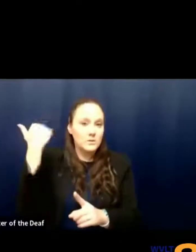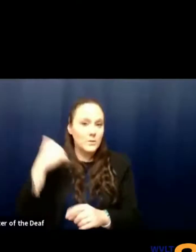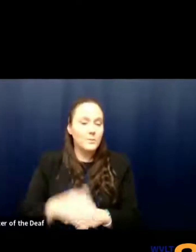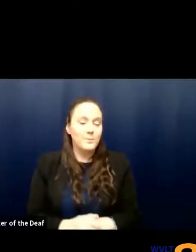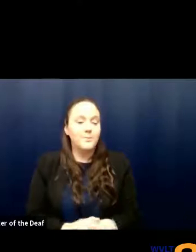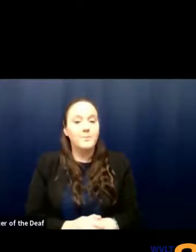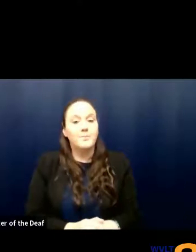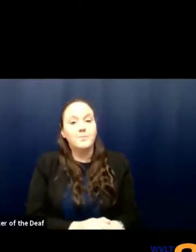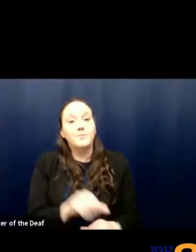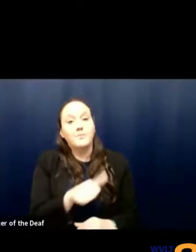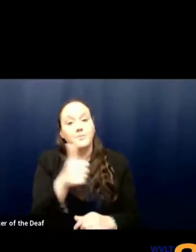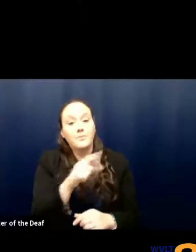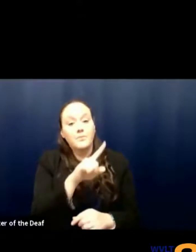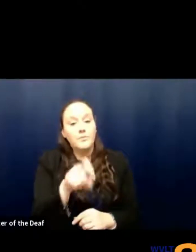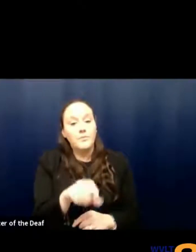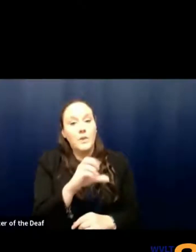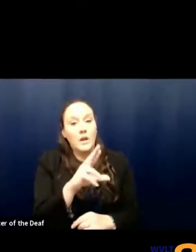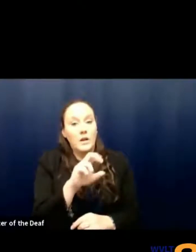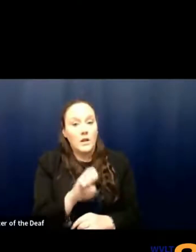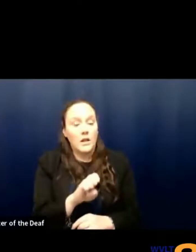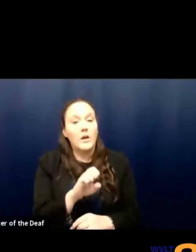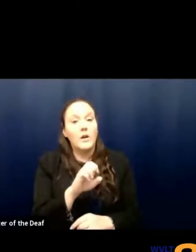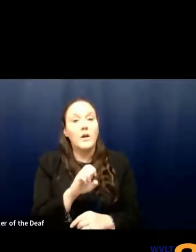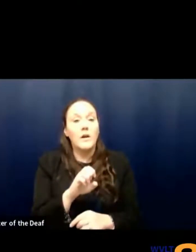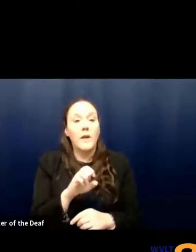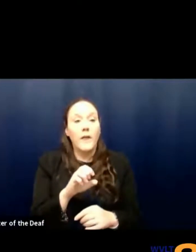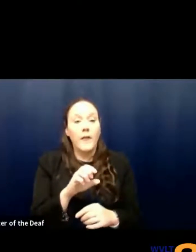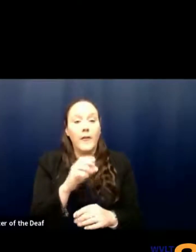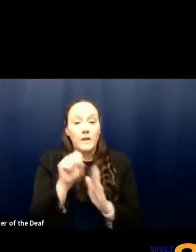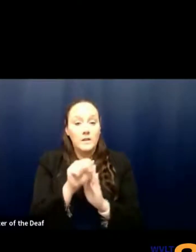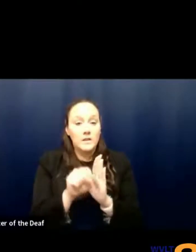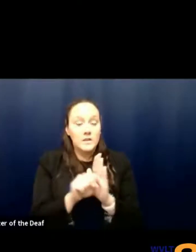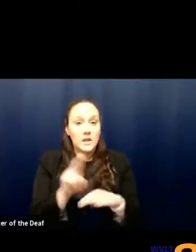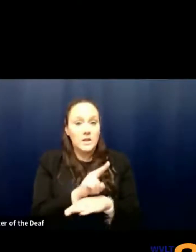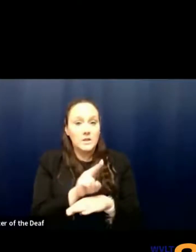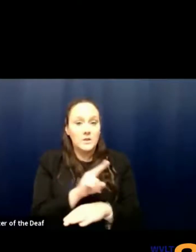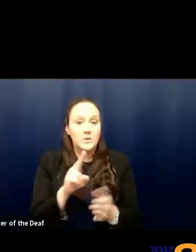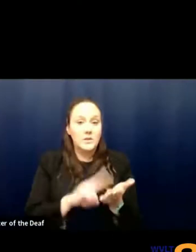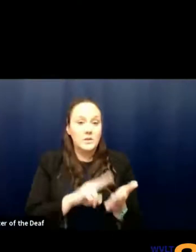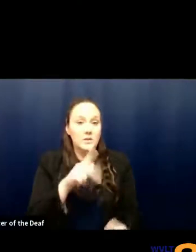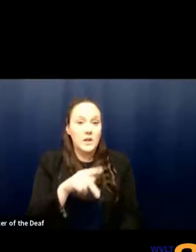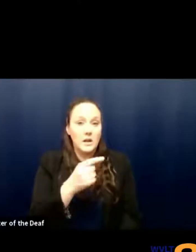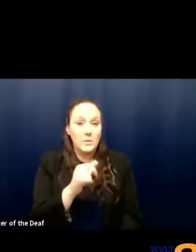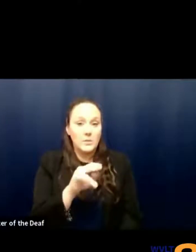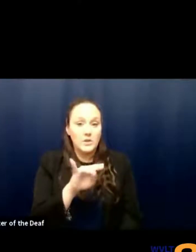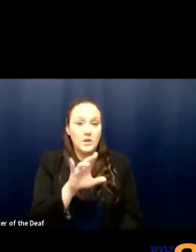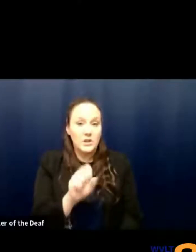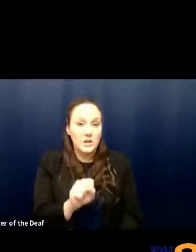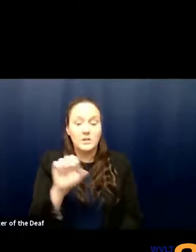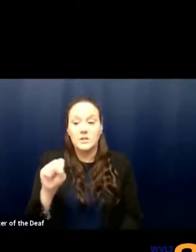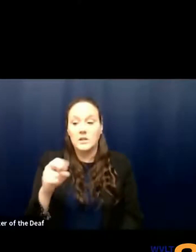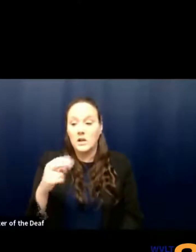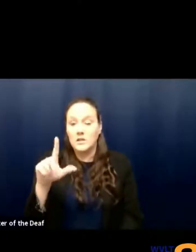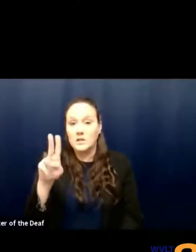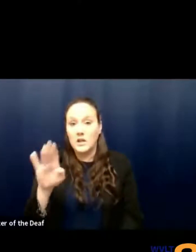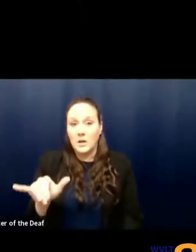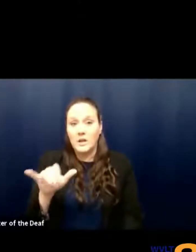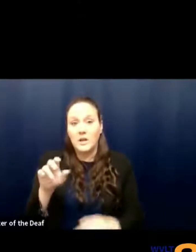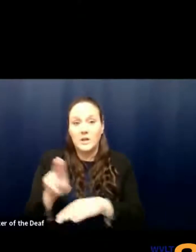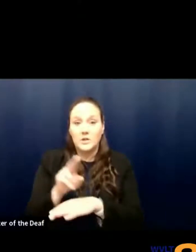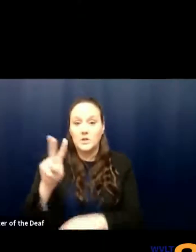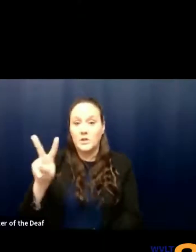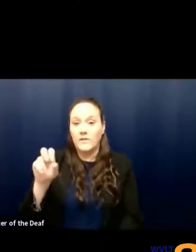question from Claire in that same vein. She says the state is using Sign Up Genius, Shelby County is using VaxQ, and Davidson County